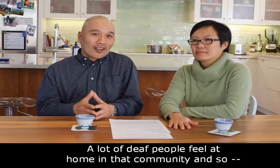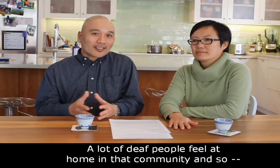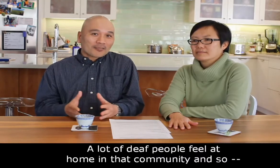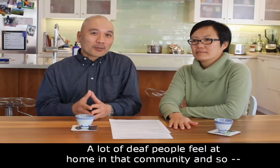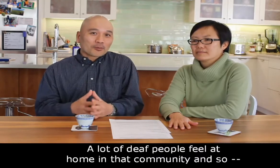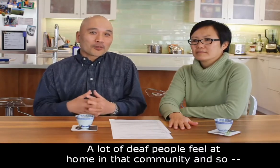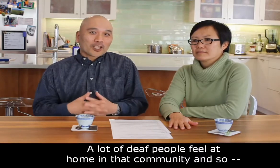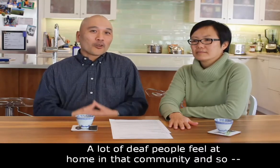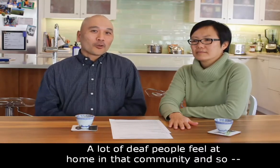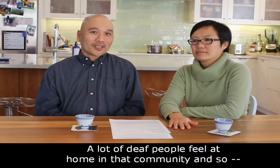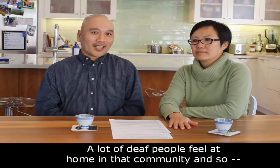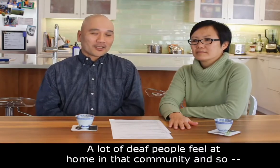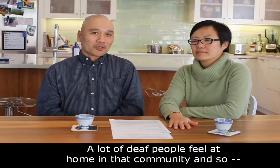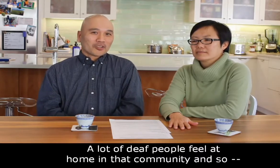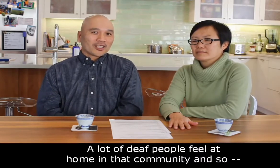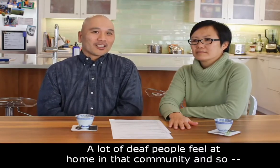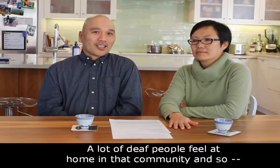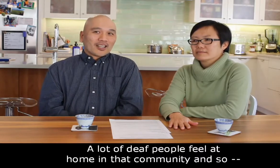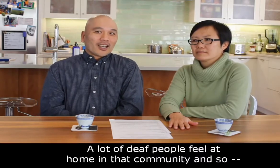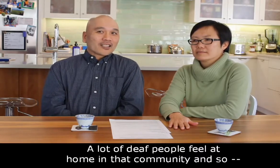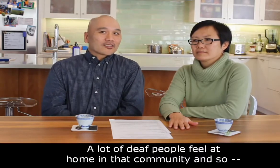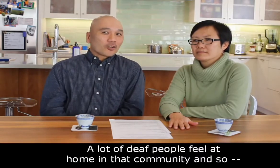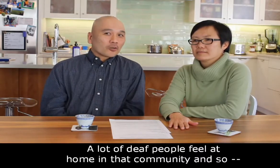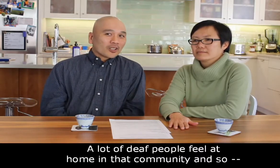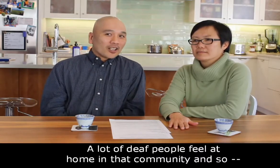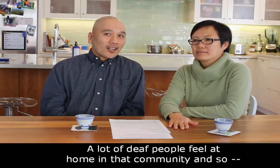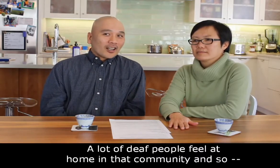deaf people feel at home in that community, and so